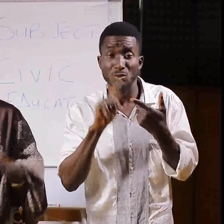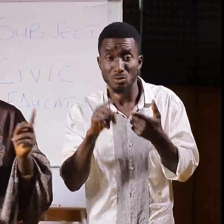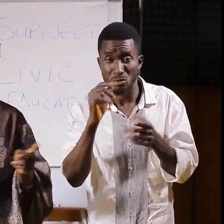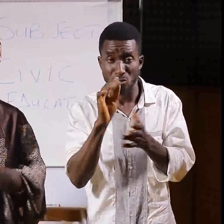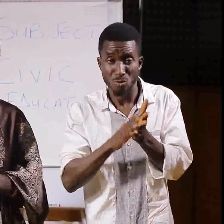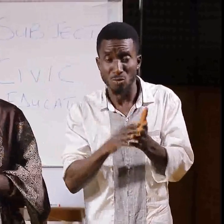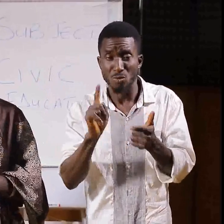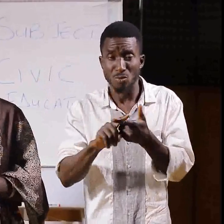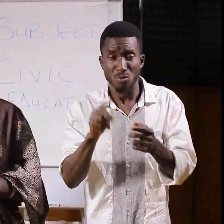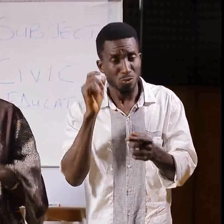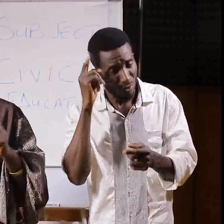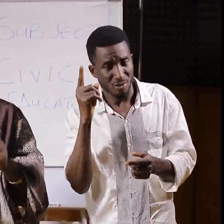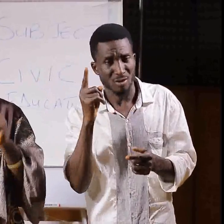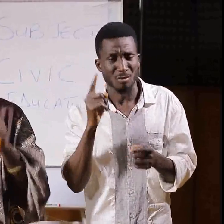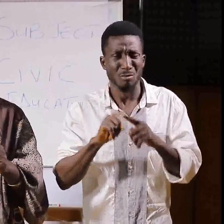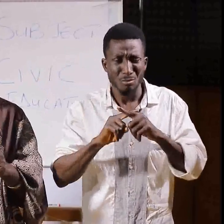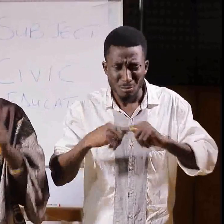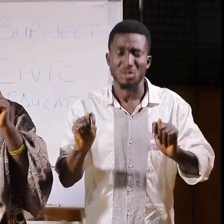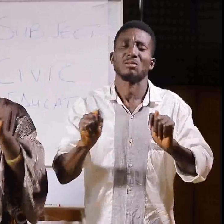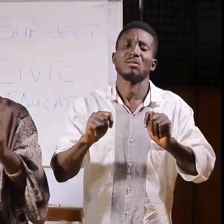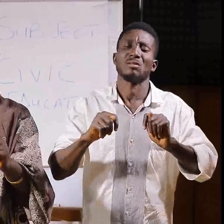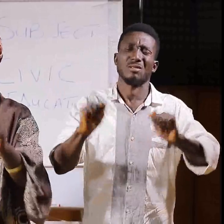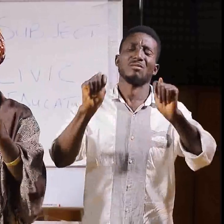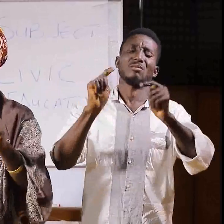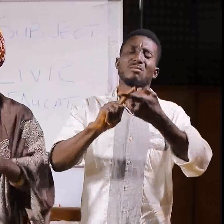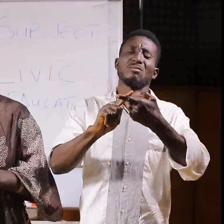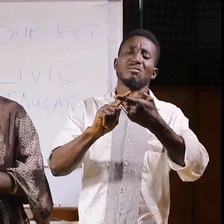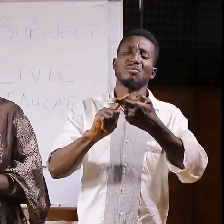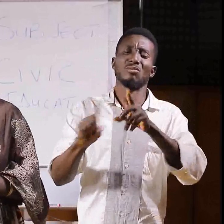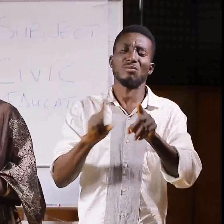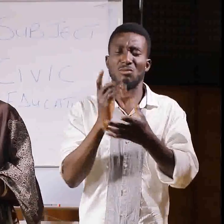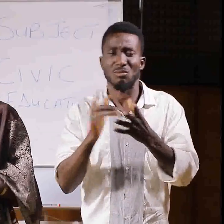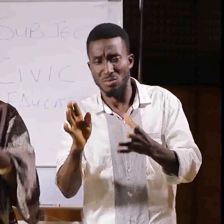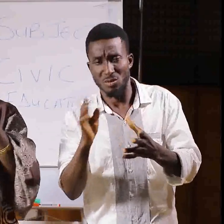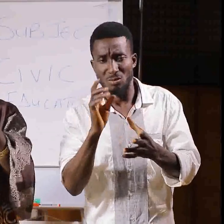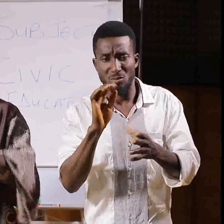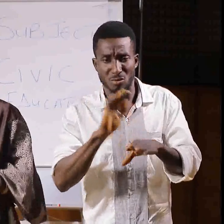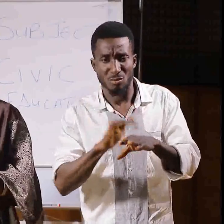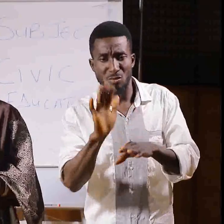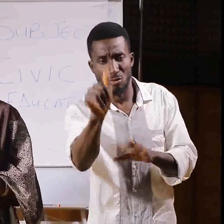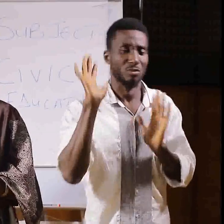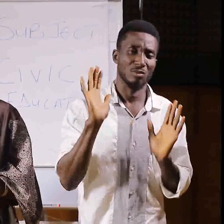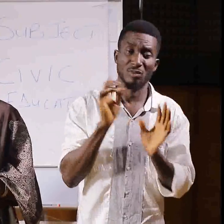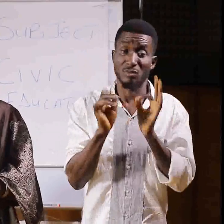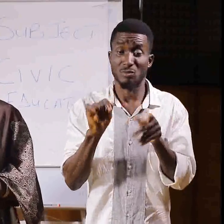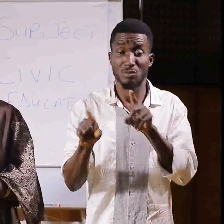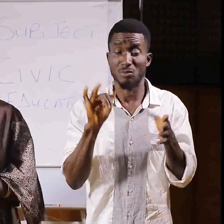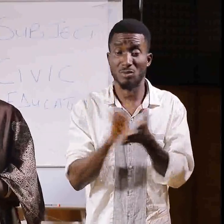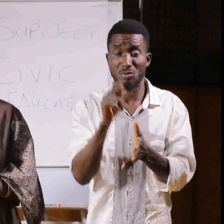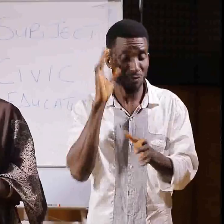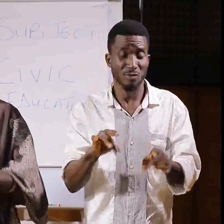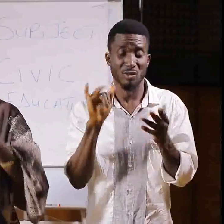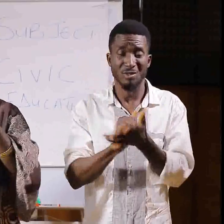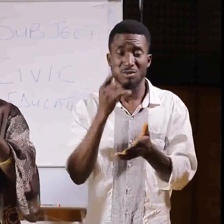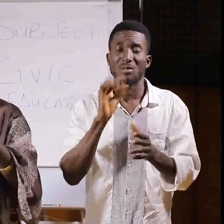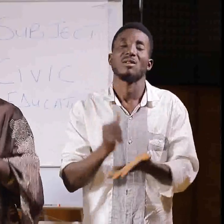come back and look for job, but for you to come back and create job in your society. If you do that, you will find out